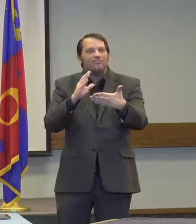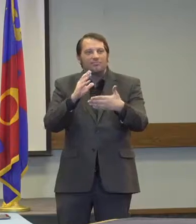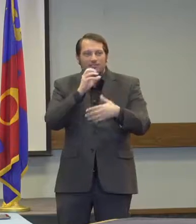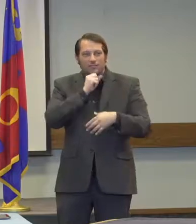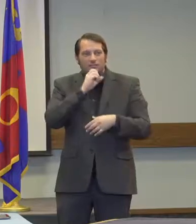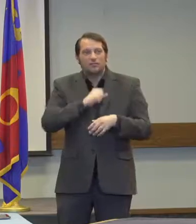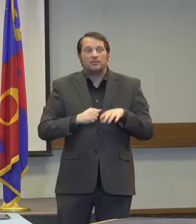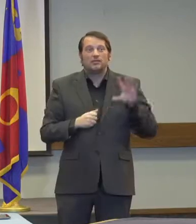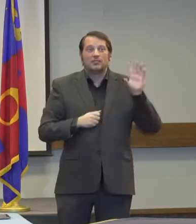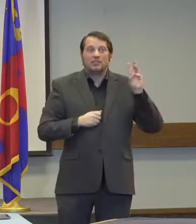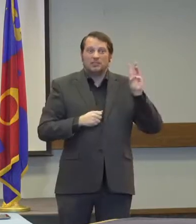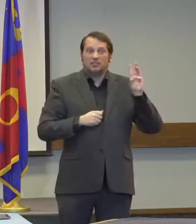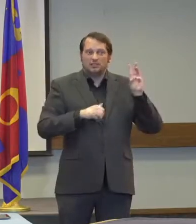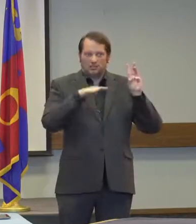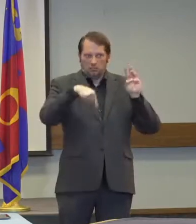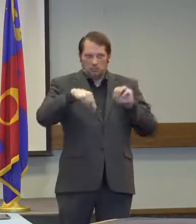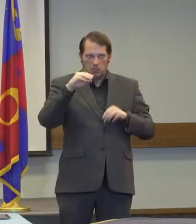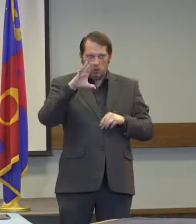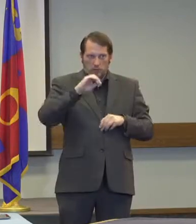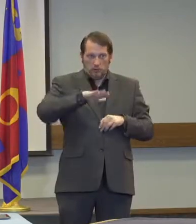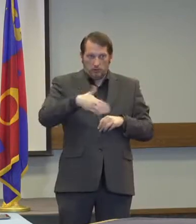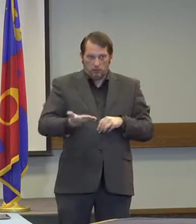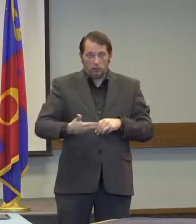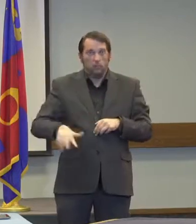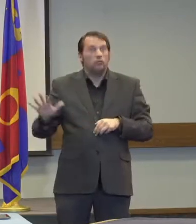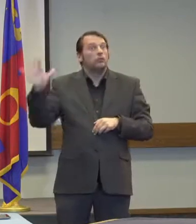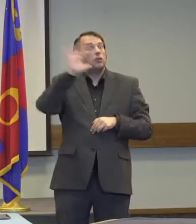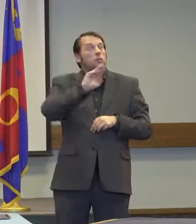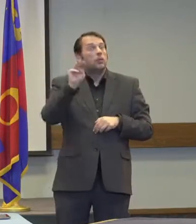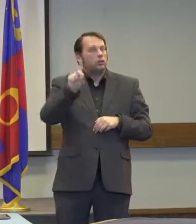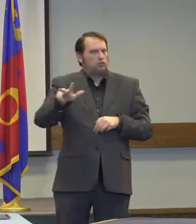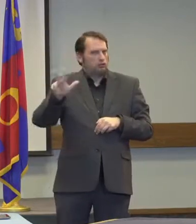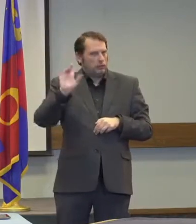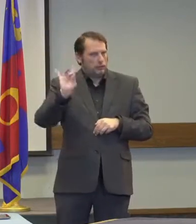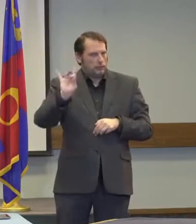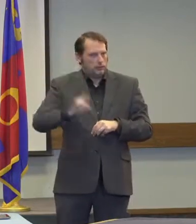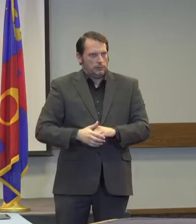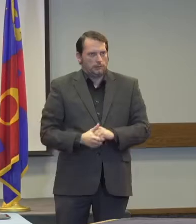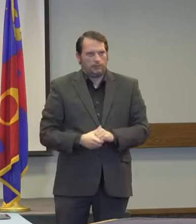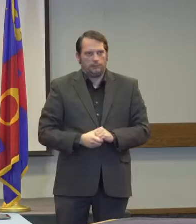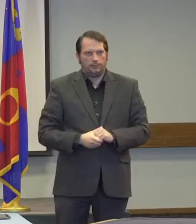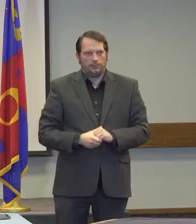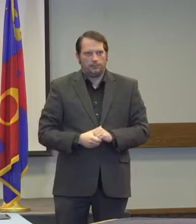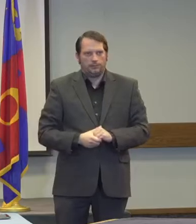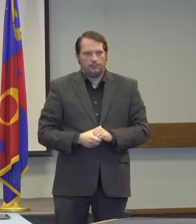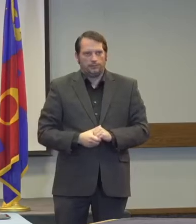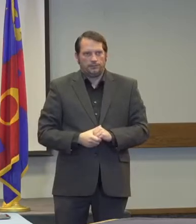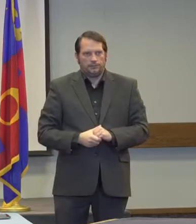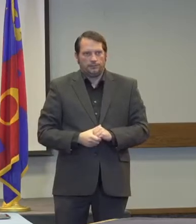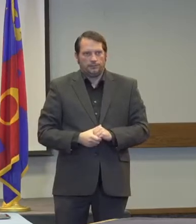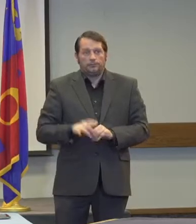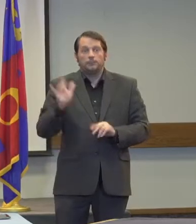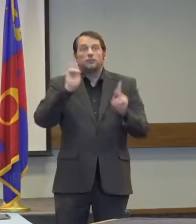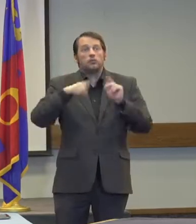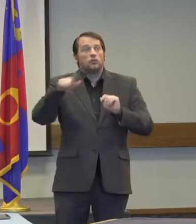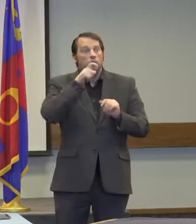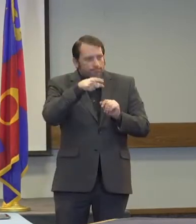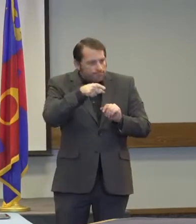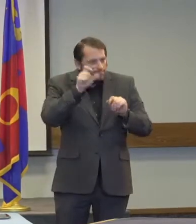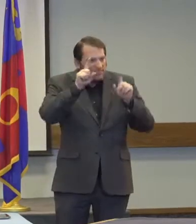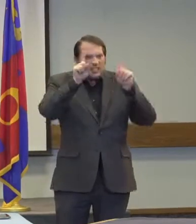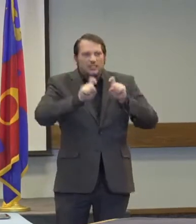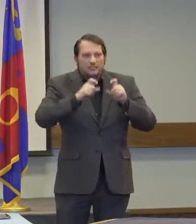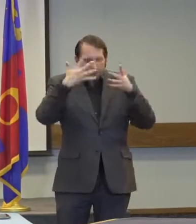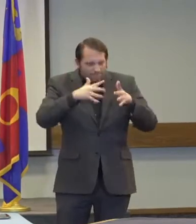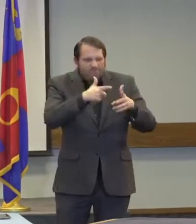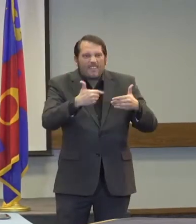state. 20% of those who have tested positive for COVID-19 have required hospitalization. But again,